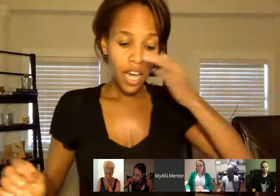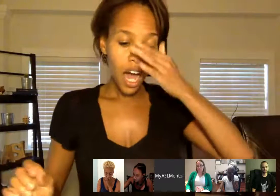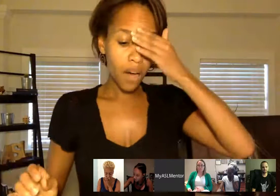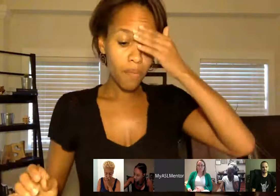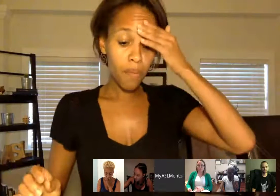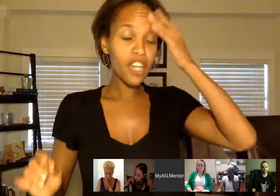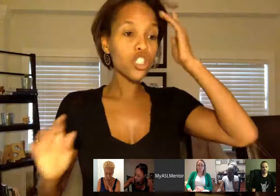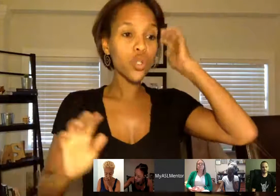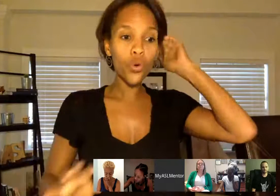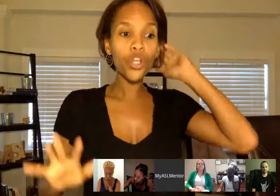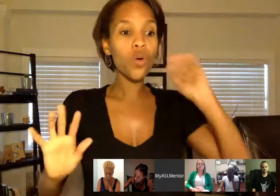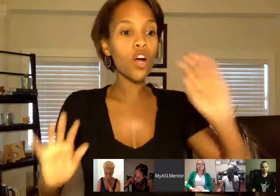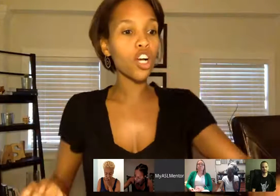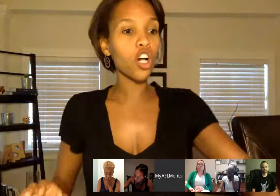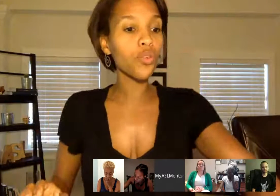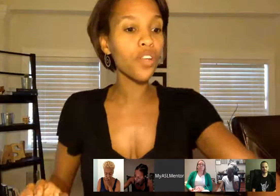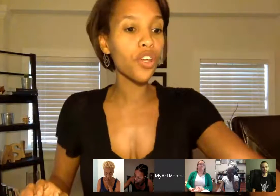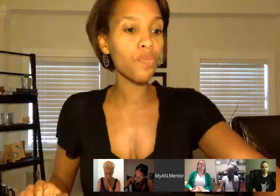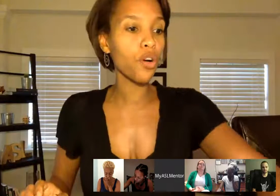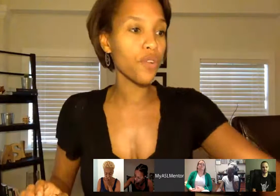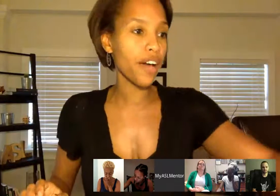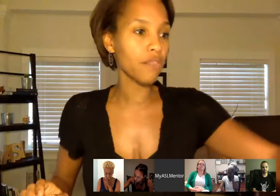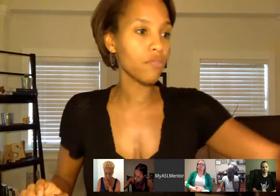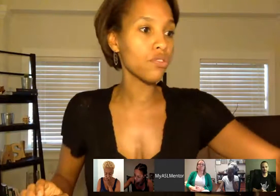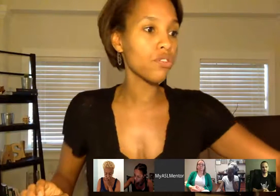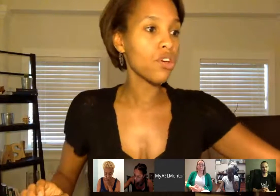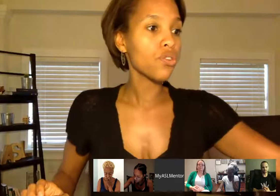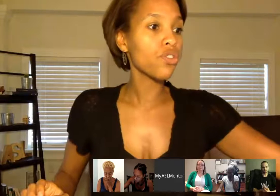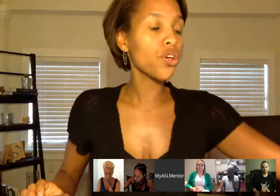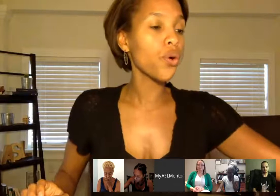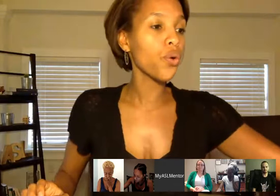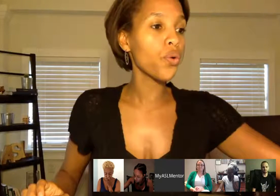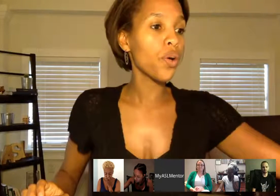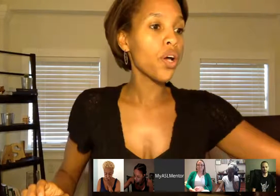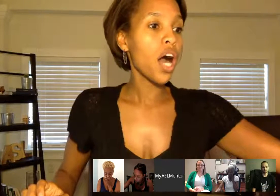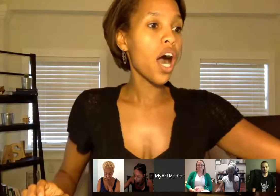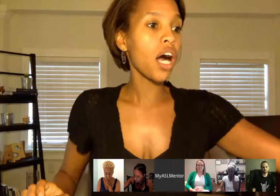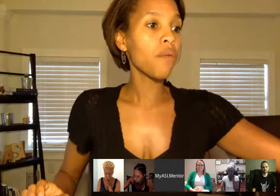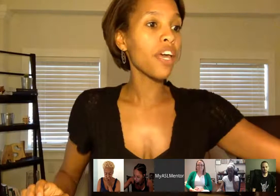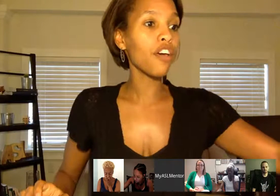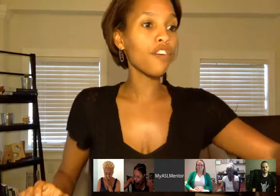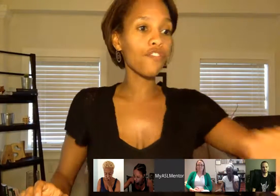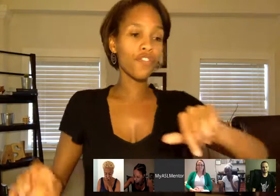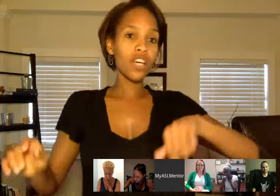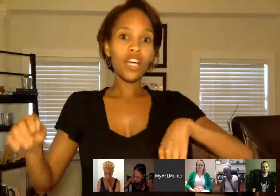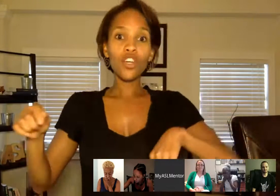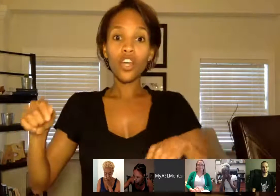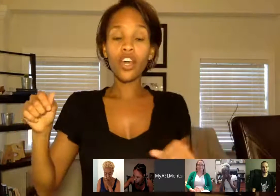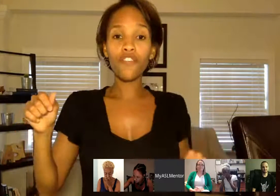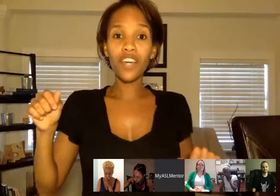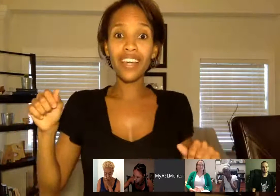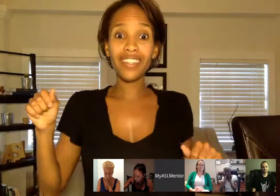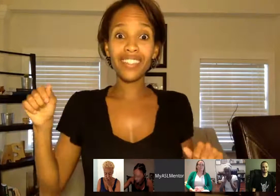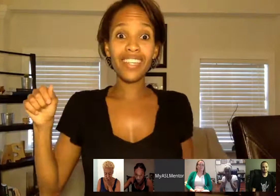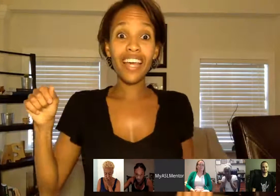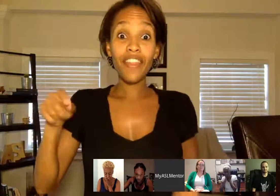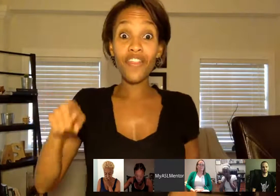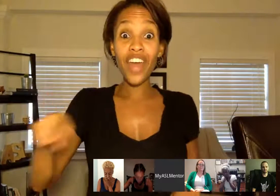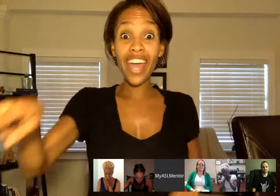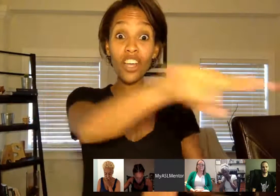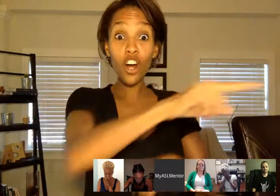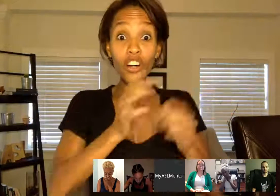interpretation. Make sure you are including your pronouns. So if